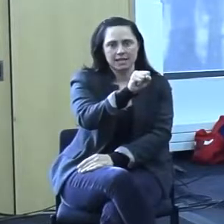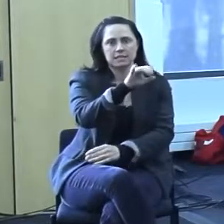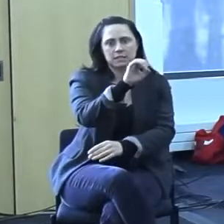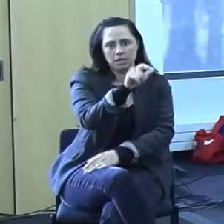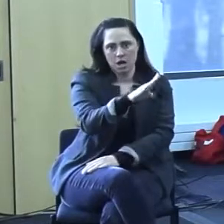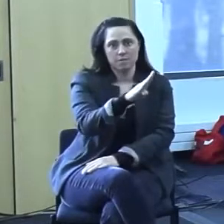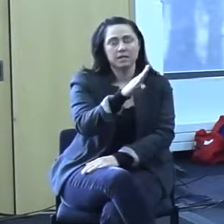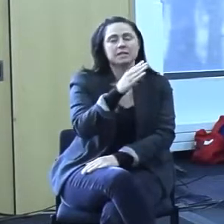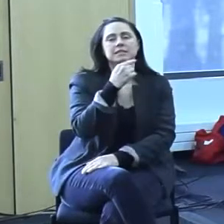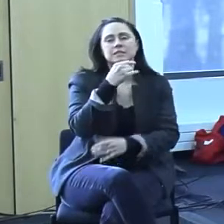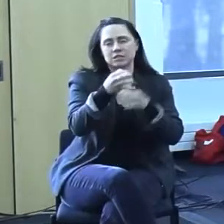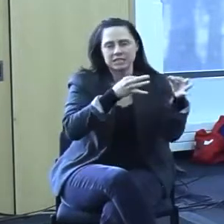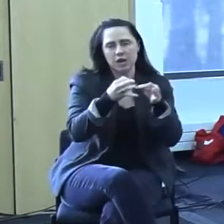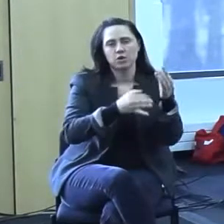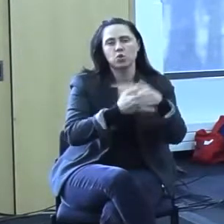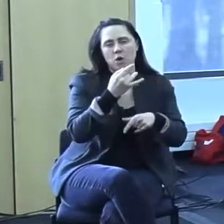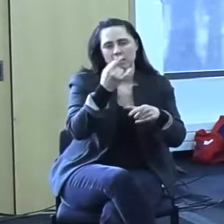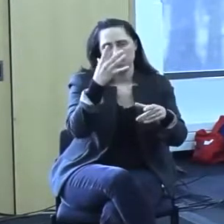joining.